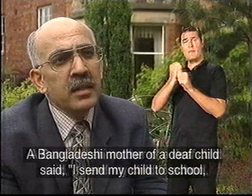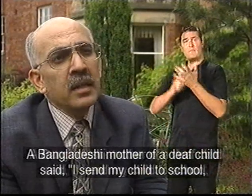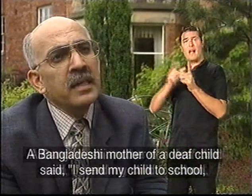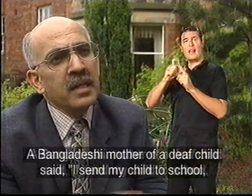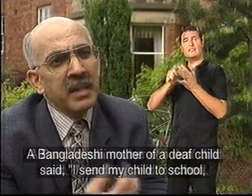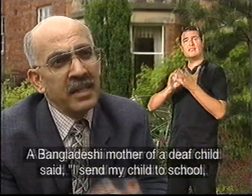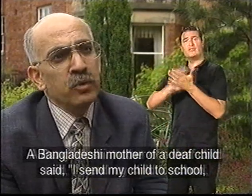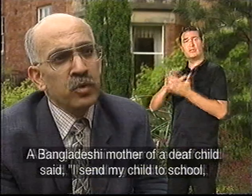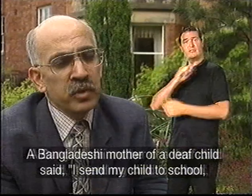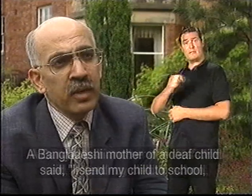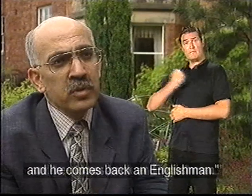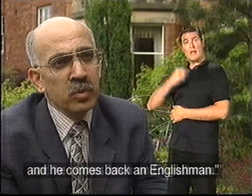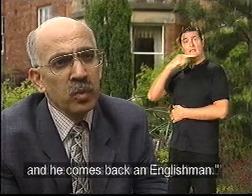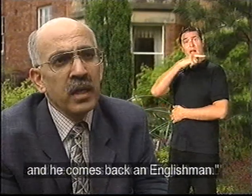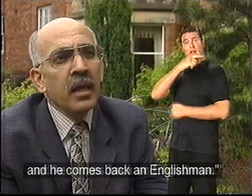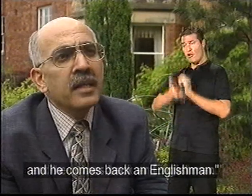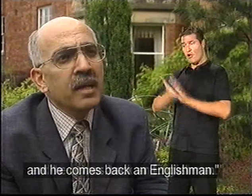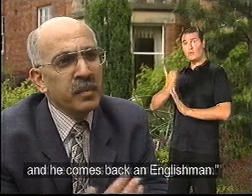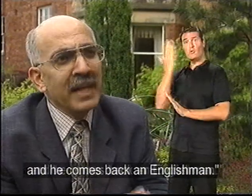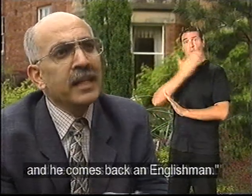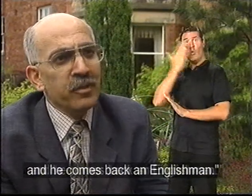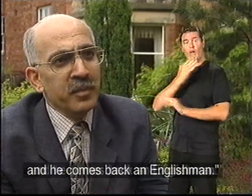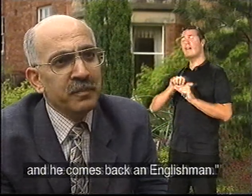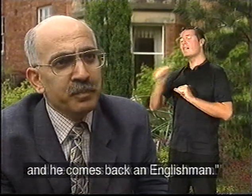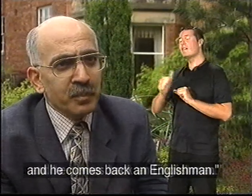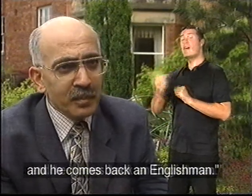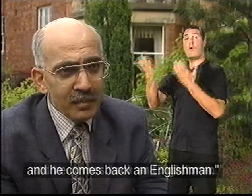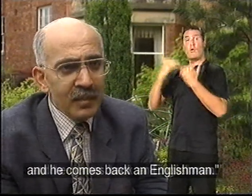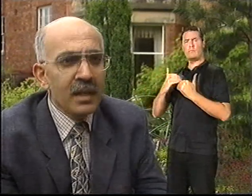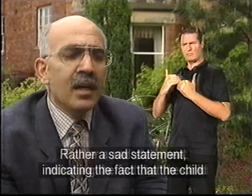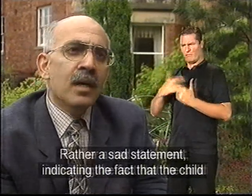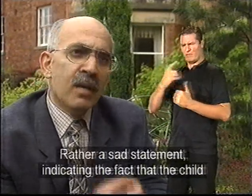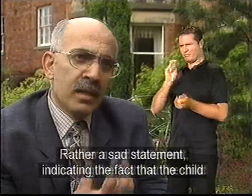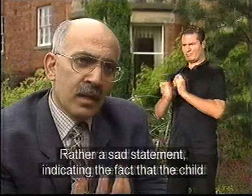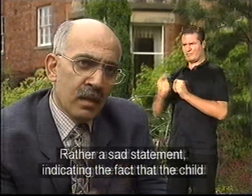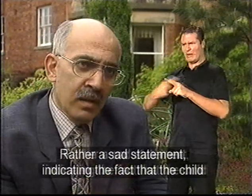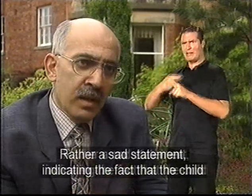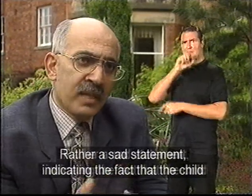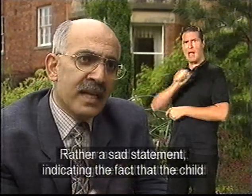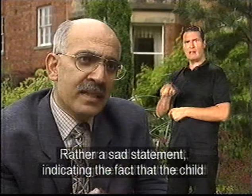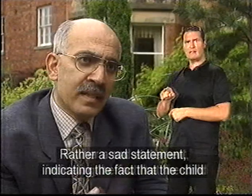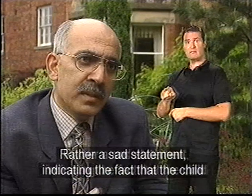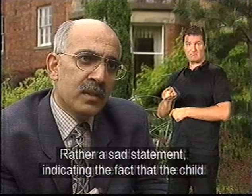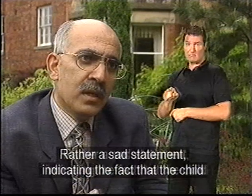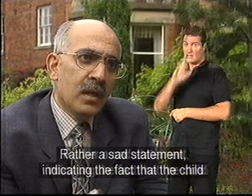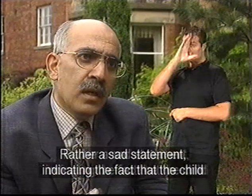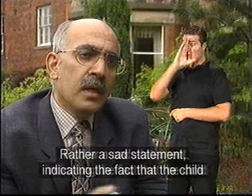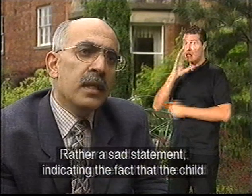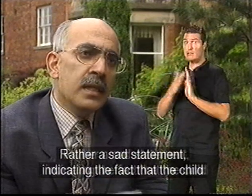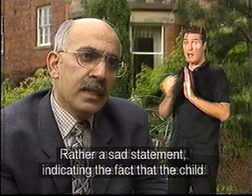I send my child to school and he comes back an Englishman. Rather a sad statement indicating